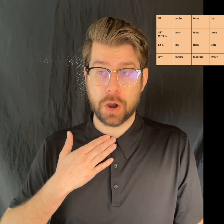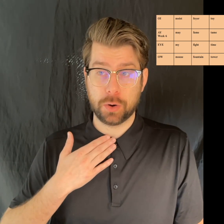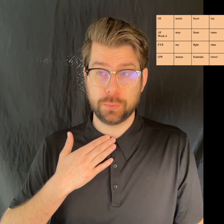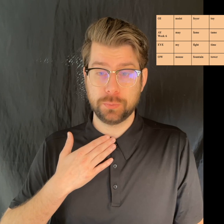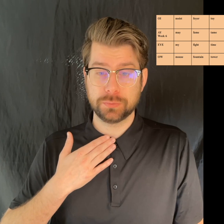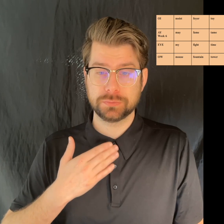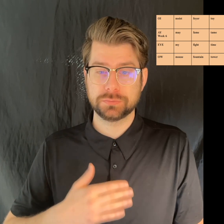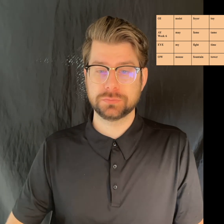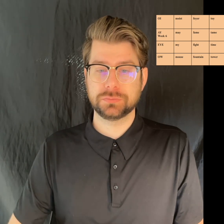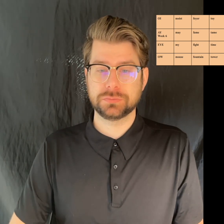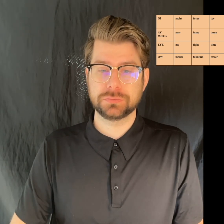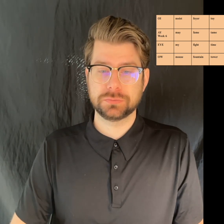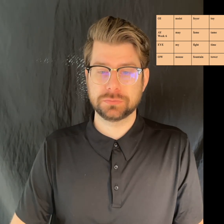cow,